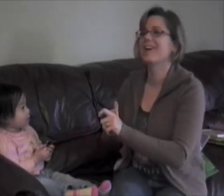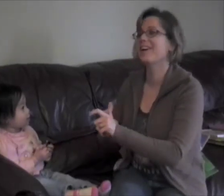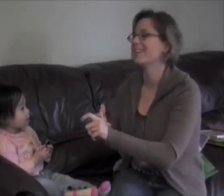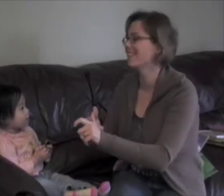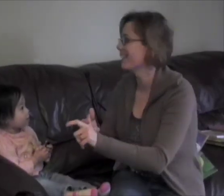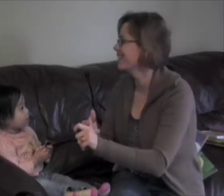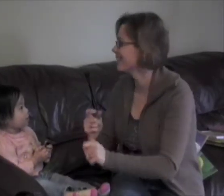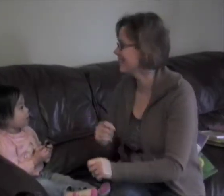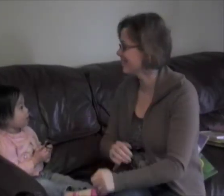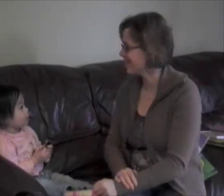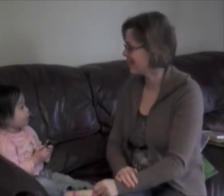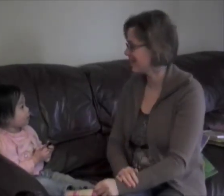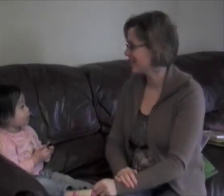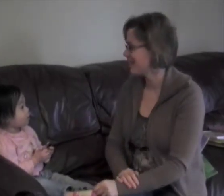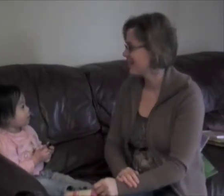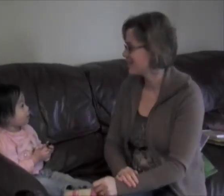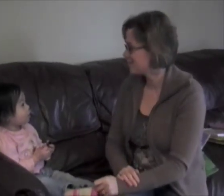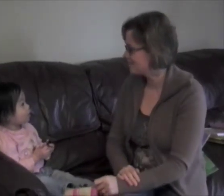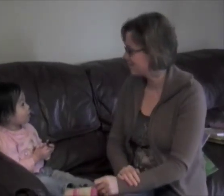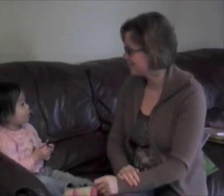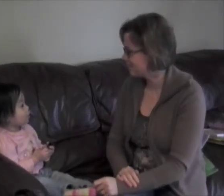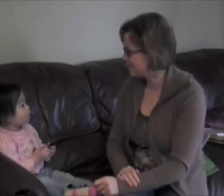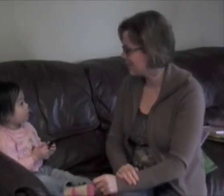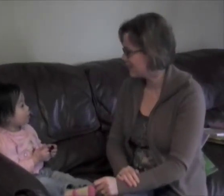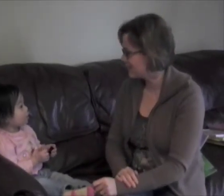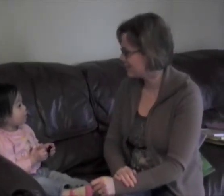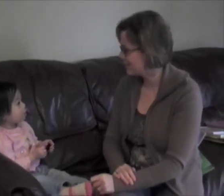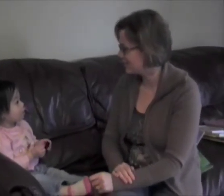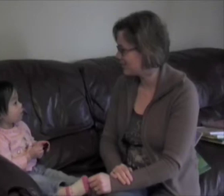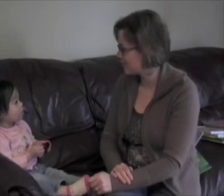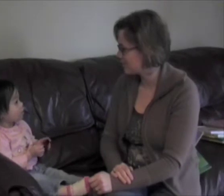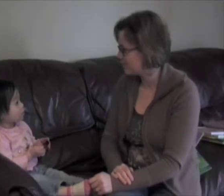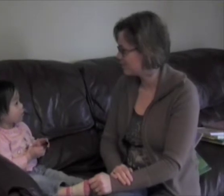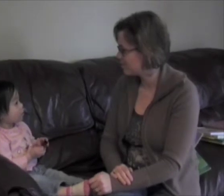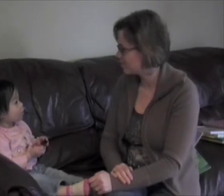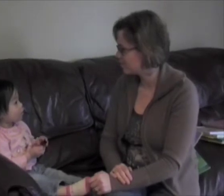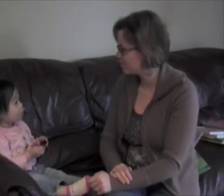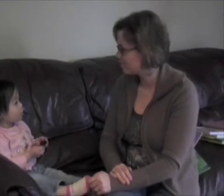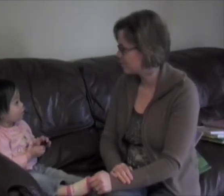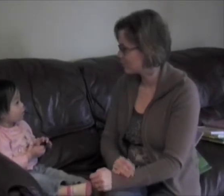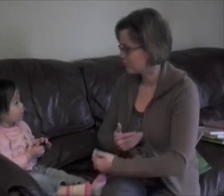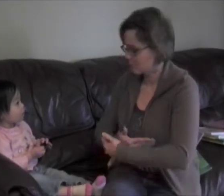Run. I think you know that. What else do you know?